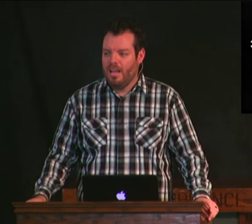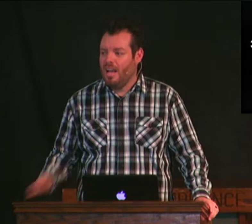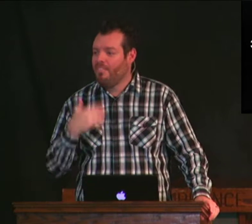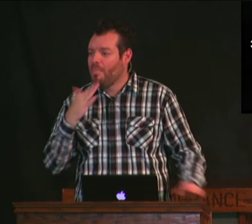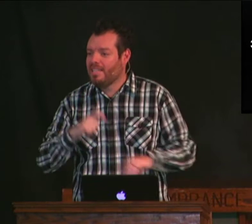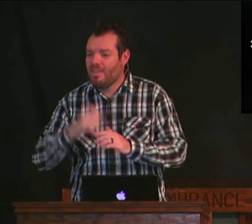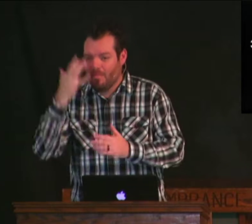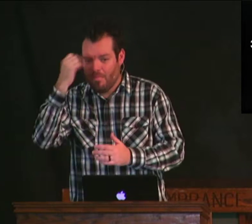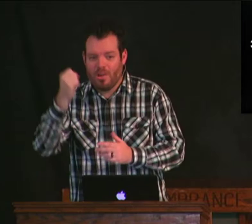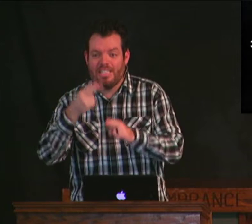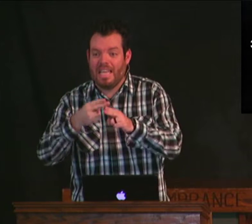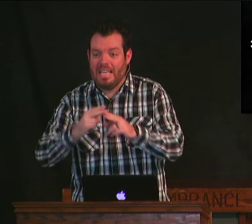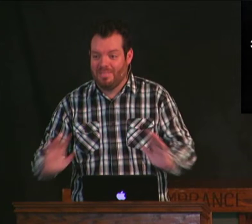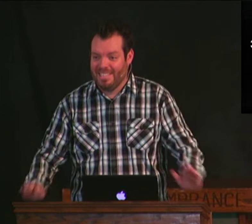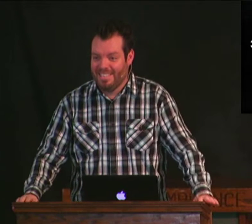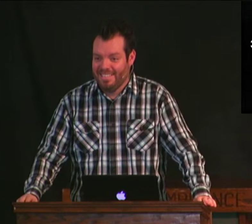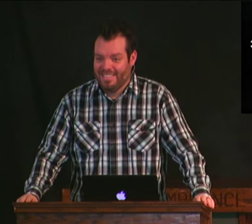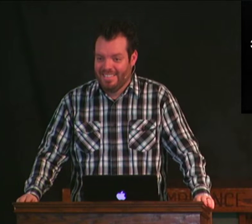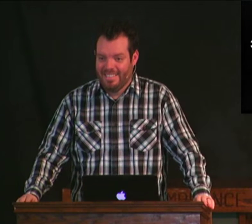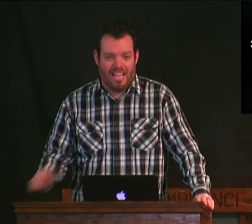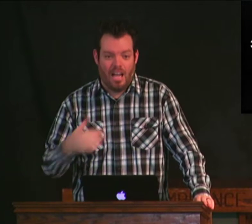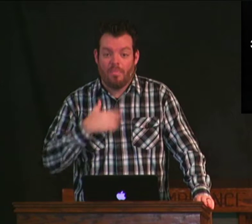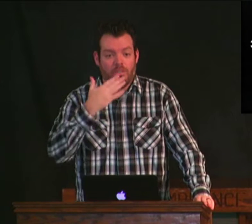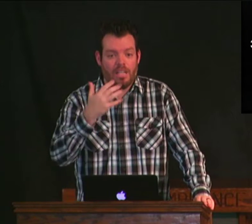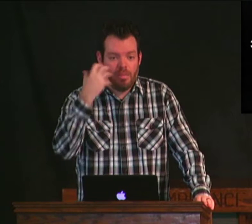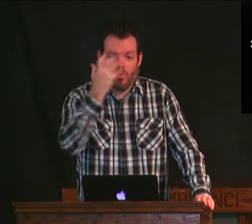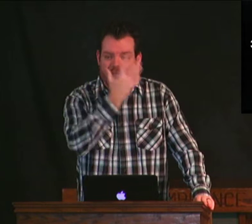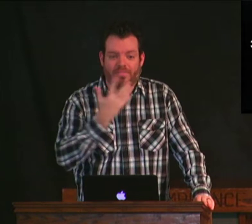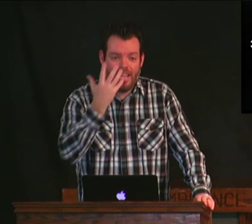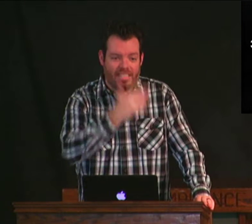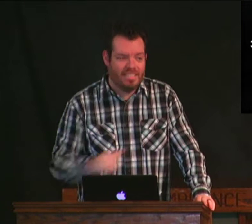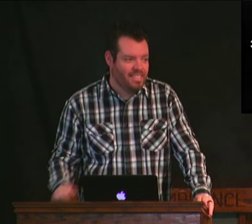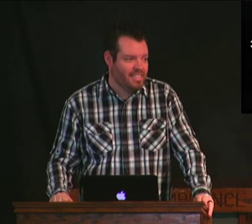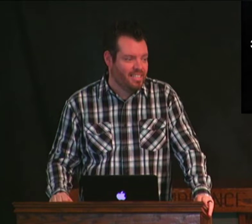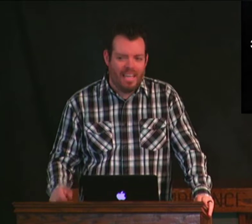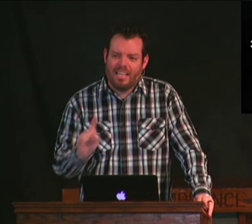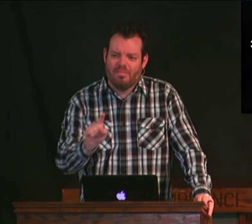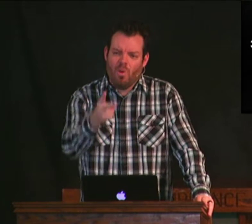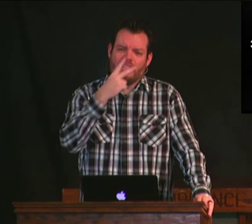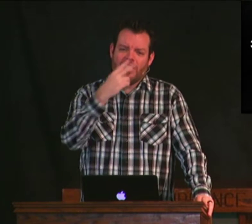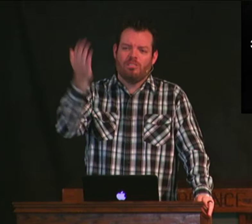I have a bad time memorizing names. But I'm good at memorizing faces. It comes, oh, I've seen you